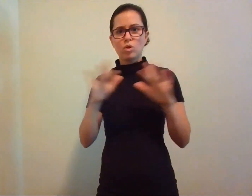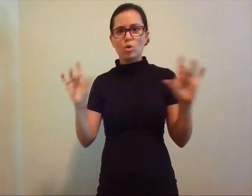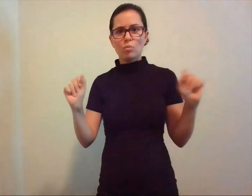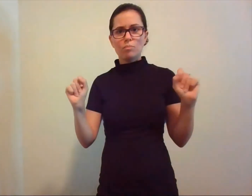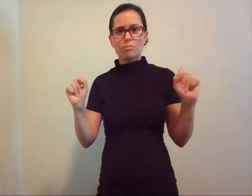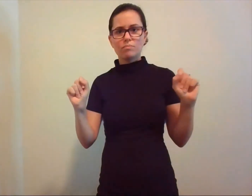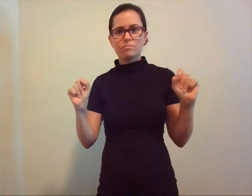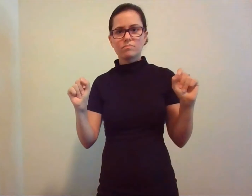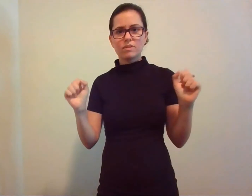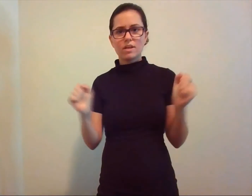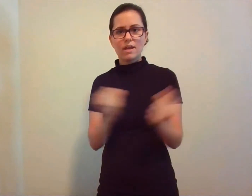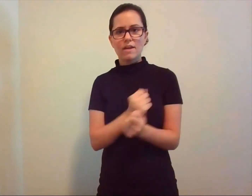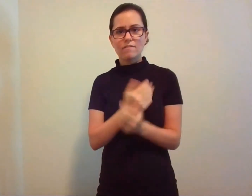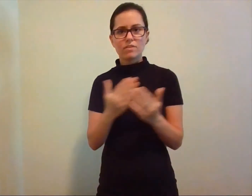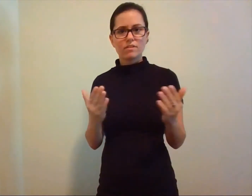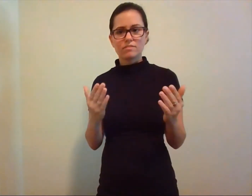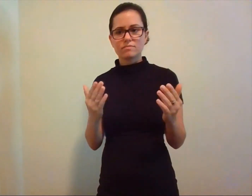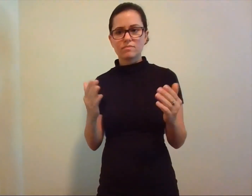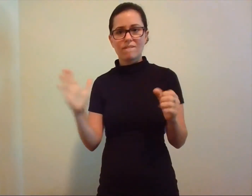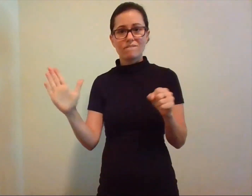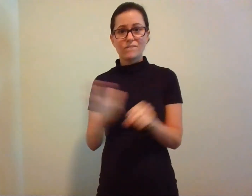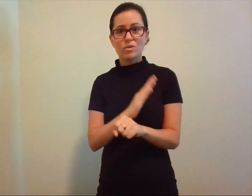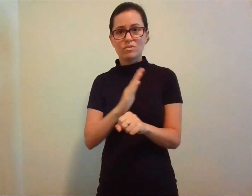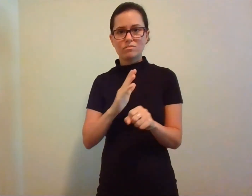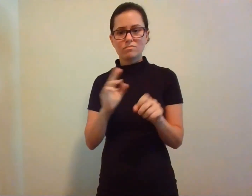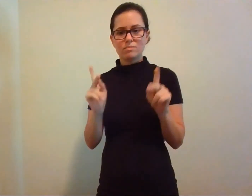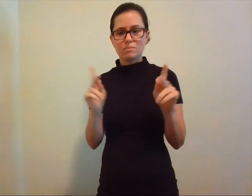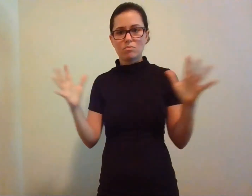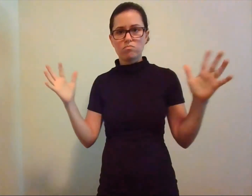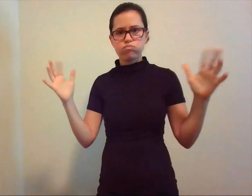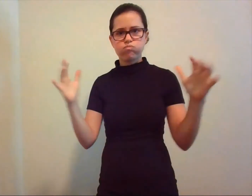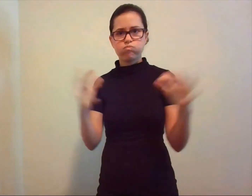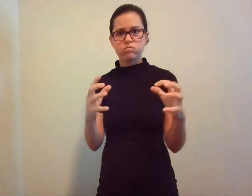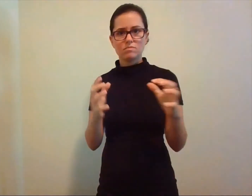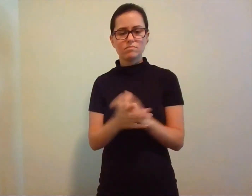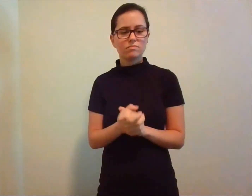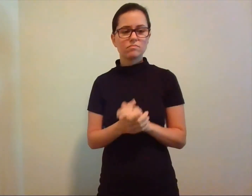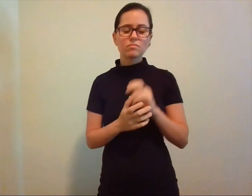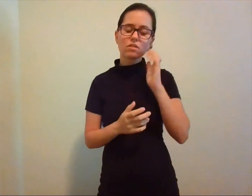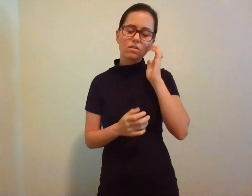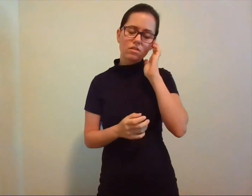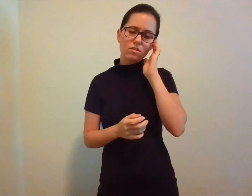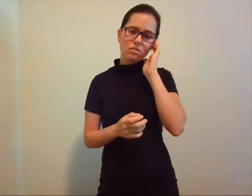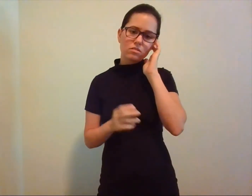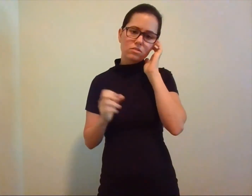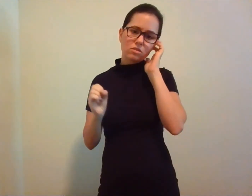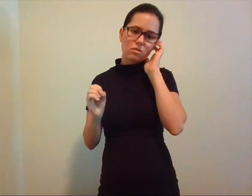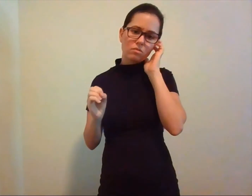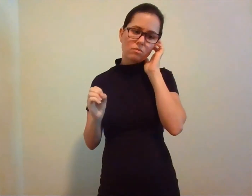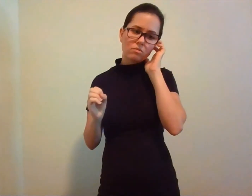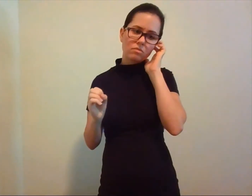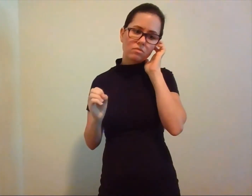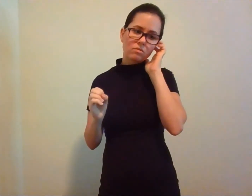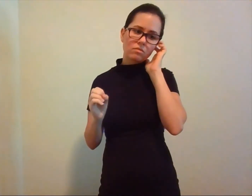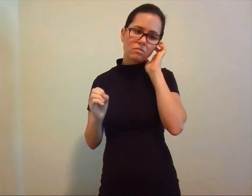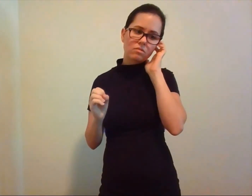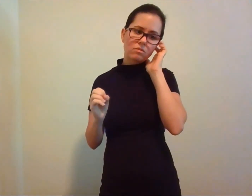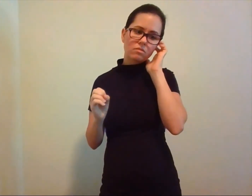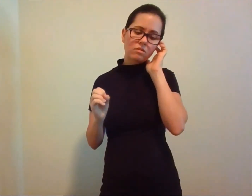awesome, but we didn't get to do the people watch. Were people saving? No. Lounge chairs. They have a strict. I hate that. They have a strict no saving